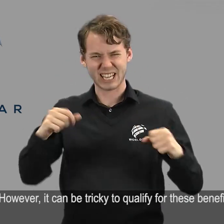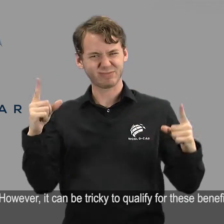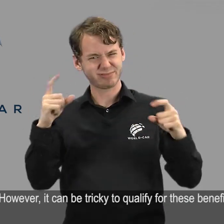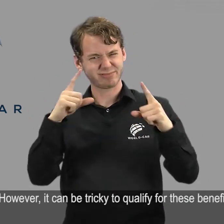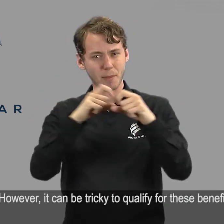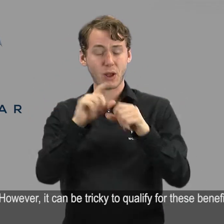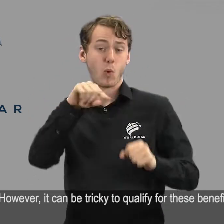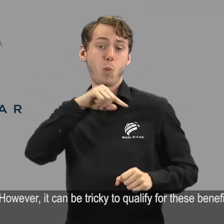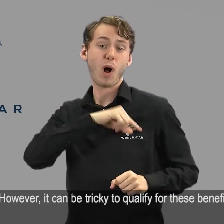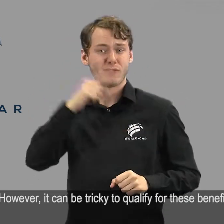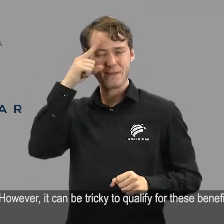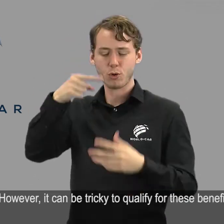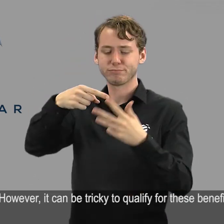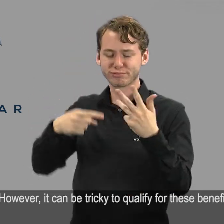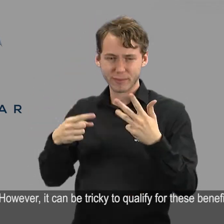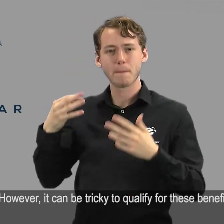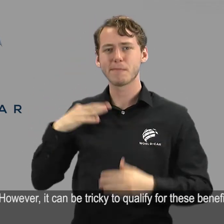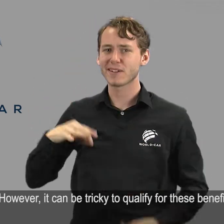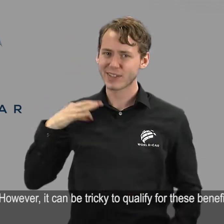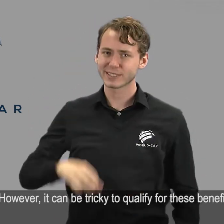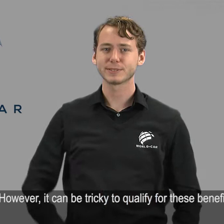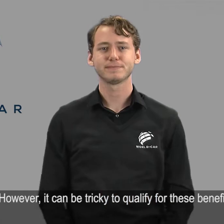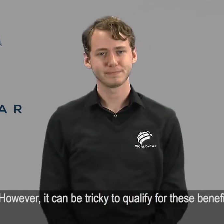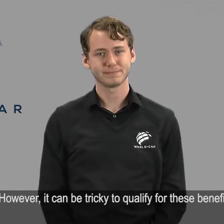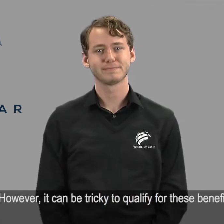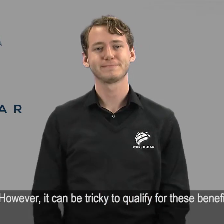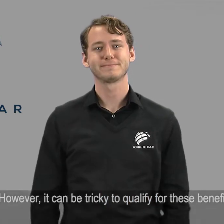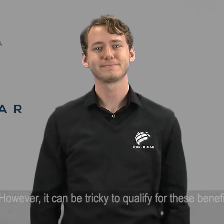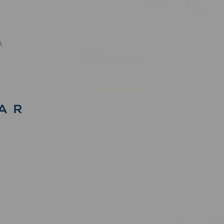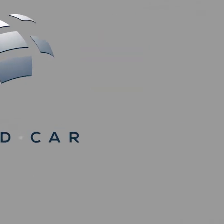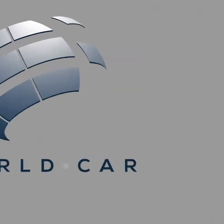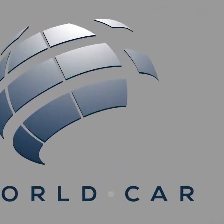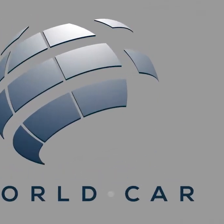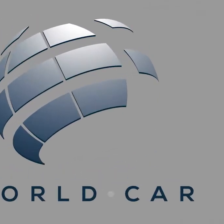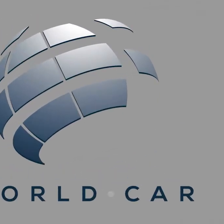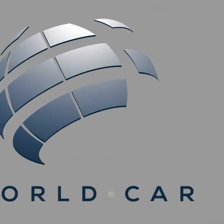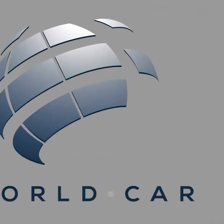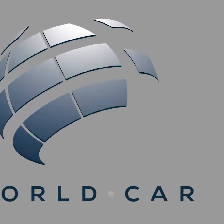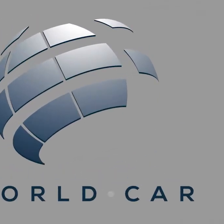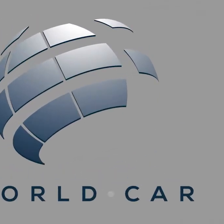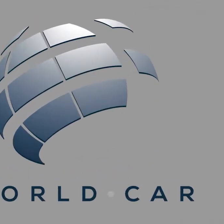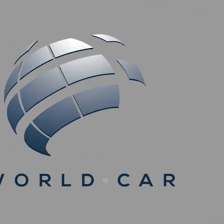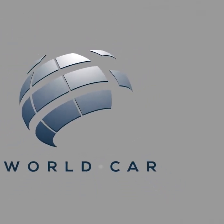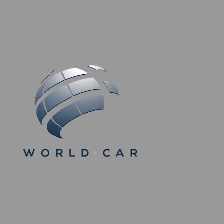tricky to qualify for these benefits. Texas, we a major... here in In Texas, to through-A-R-S-USO. In Texas... ...